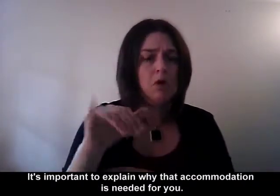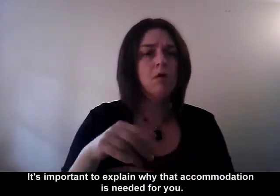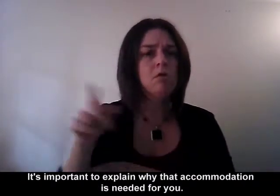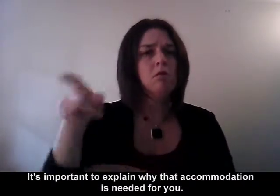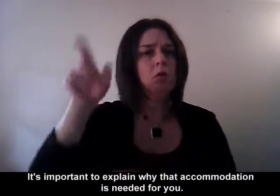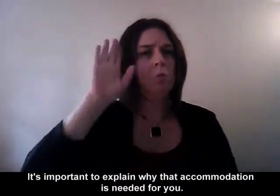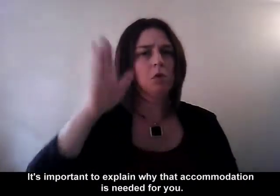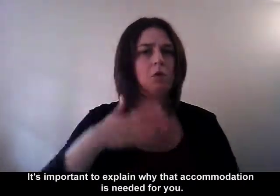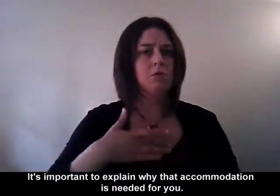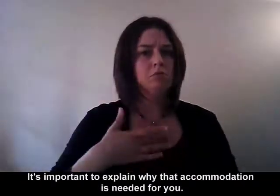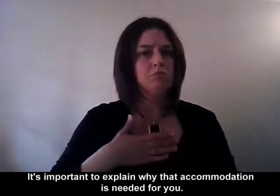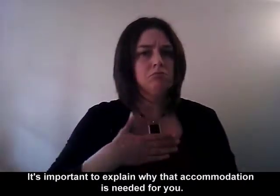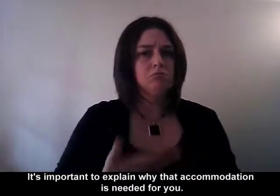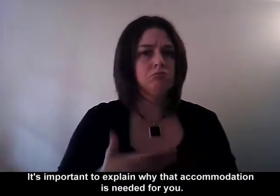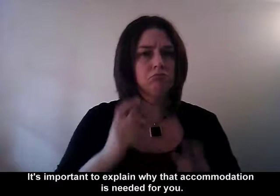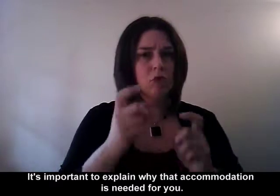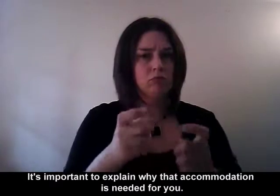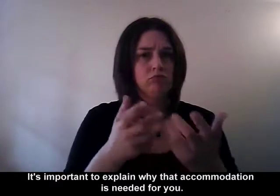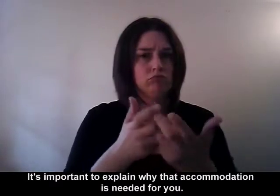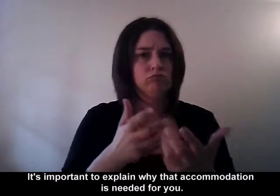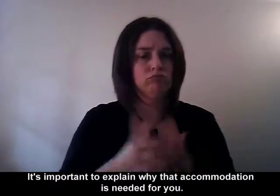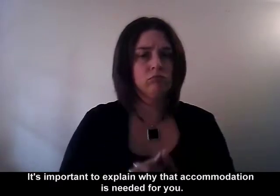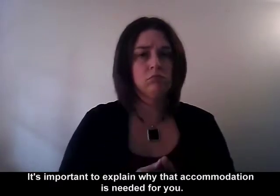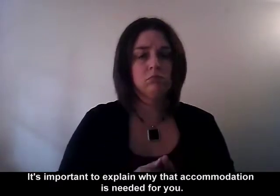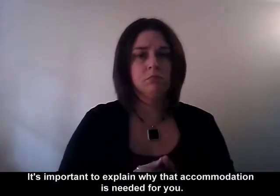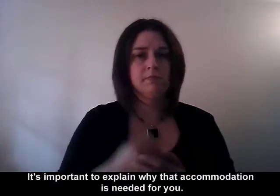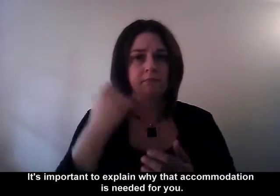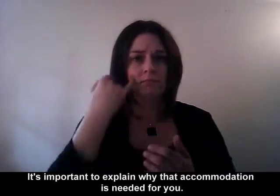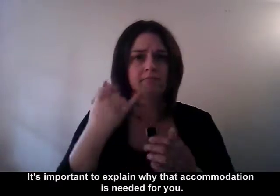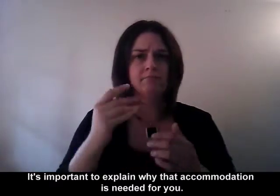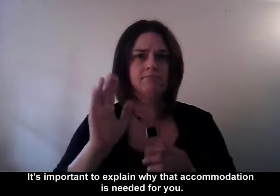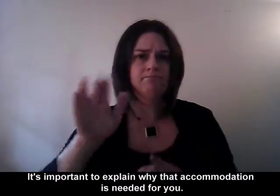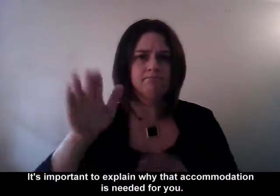It's important to explain why that accommodation is needed for you.